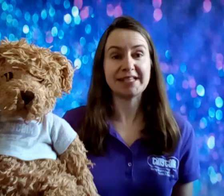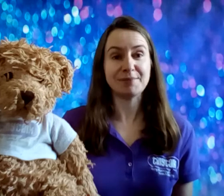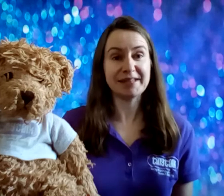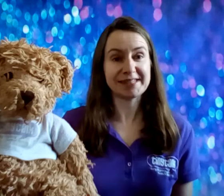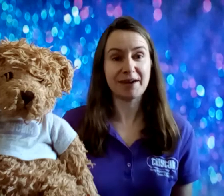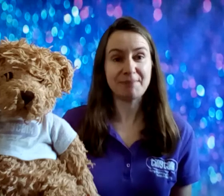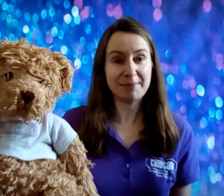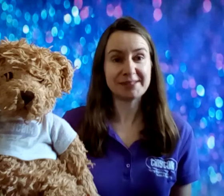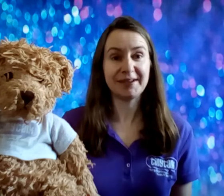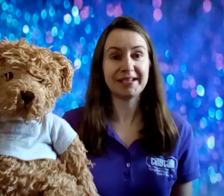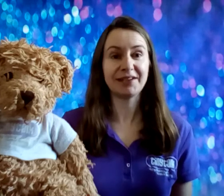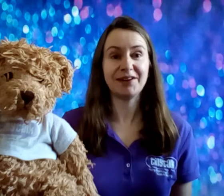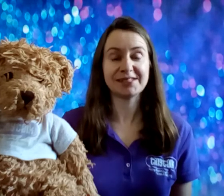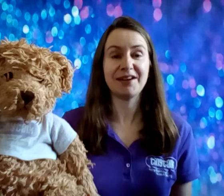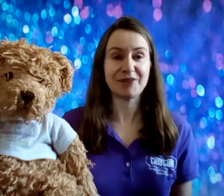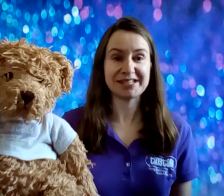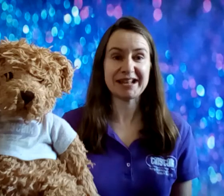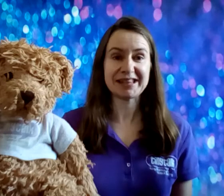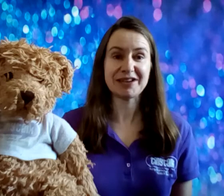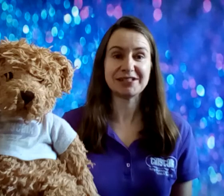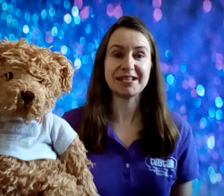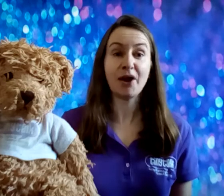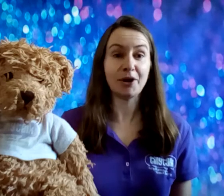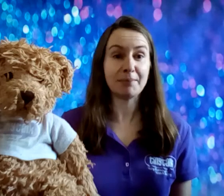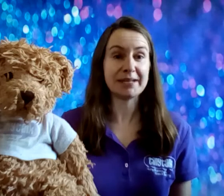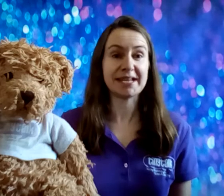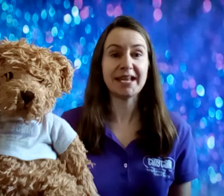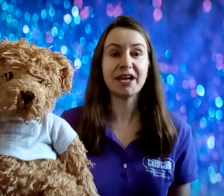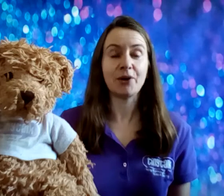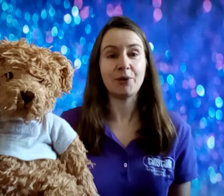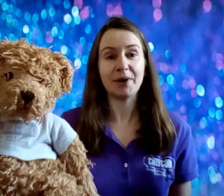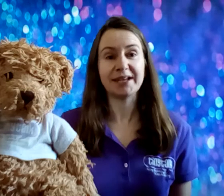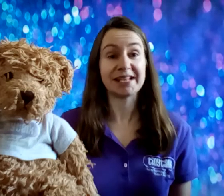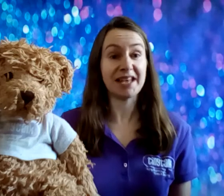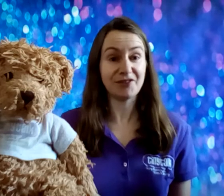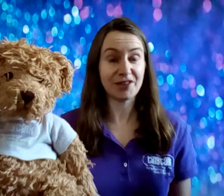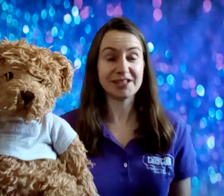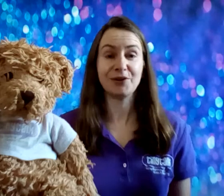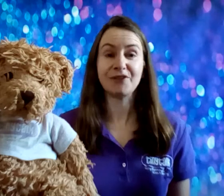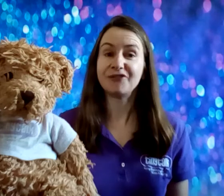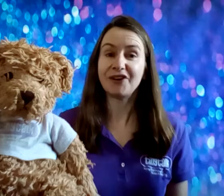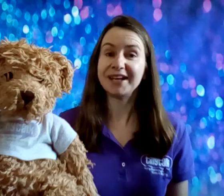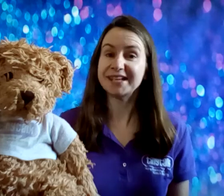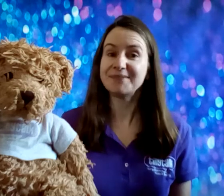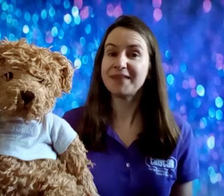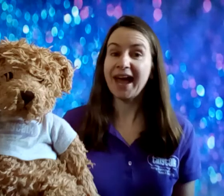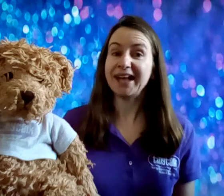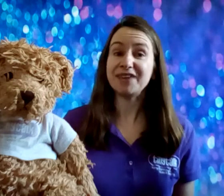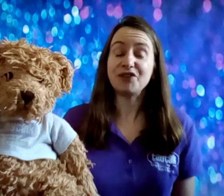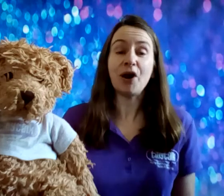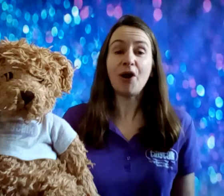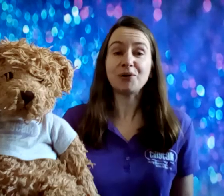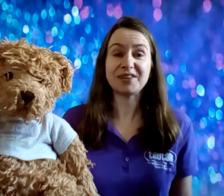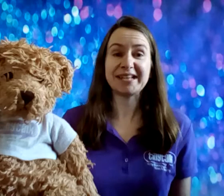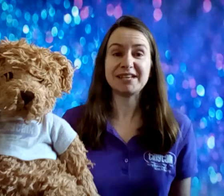18 months, then our baby signing class, either at 10:30 on a Monday or at 11:30 on a Friday. And if you're older than 18